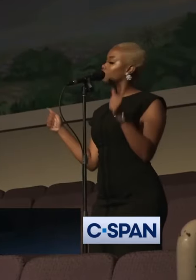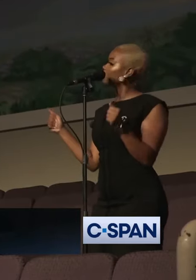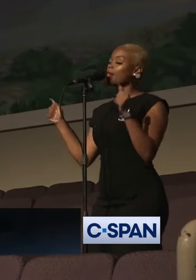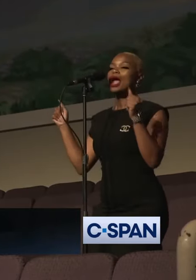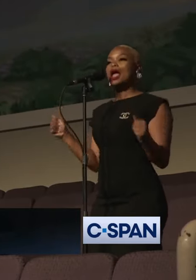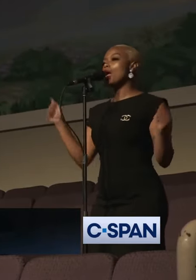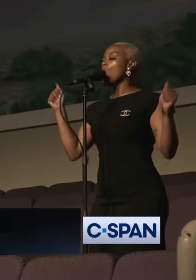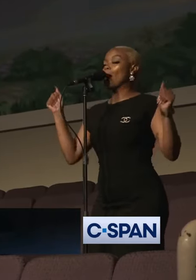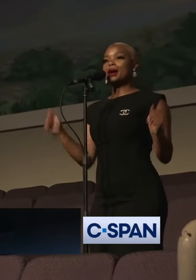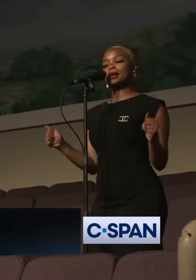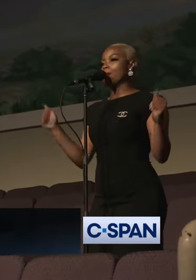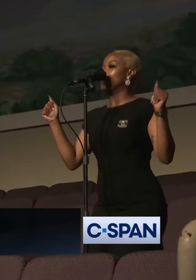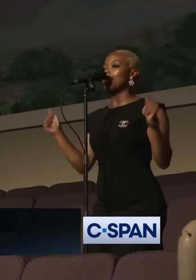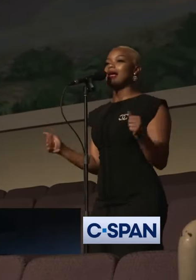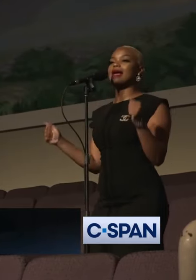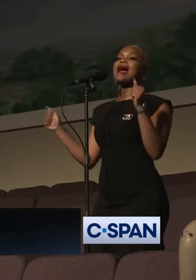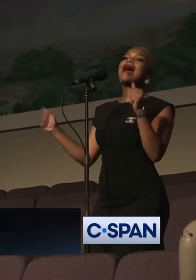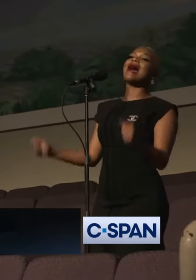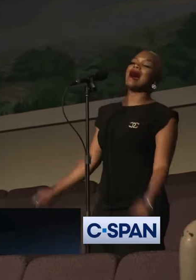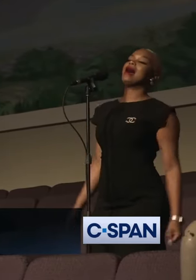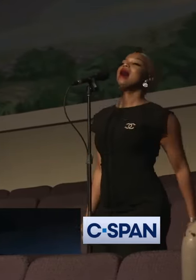I'm going to see Jesus.